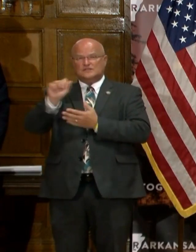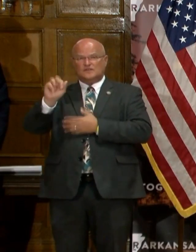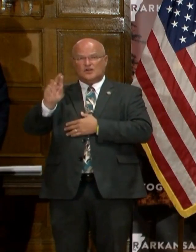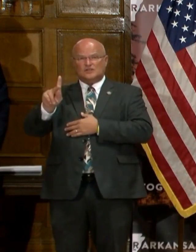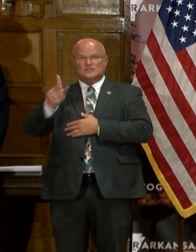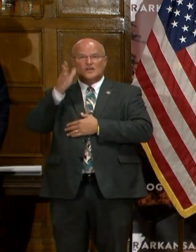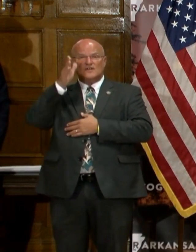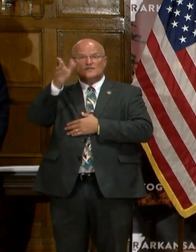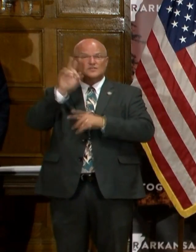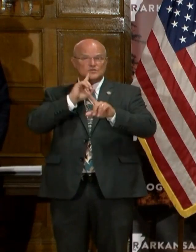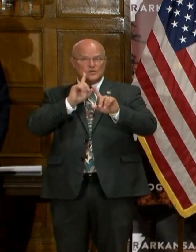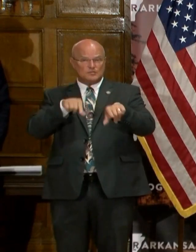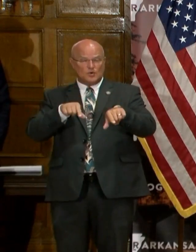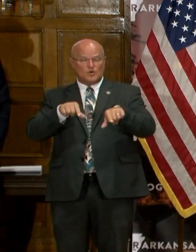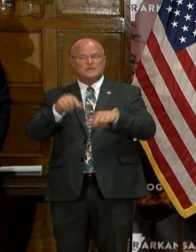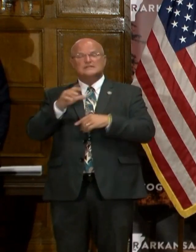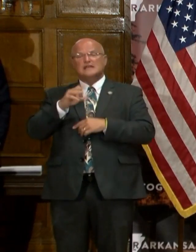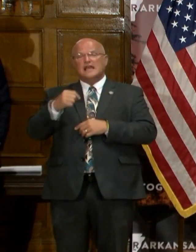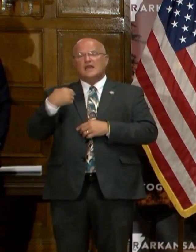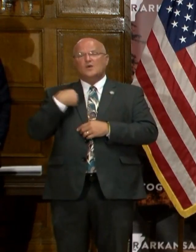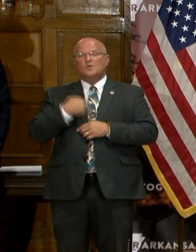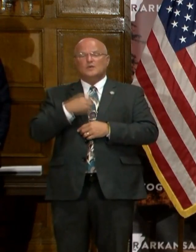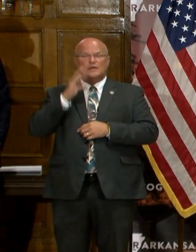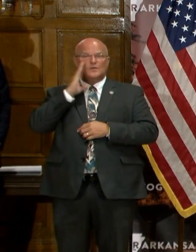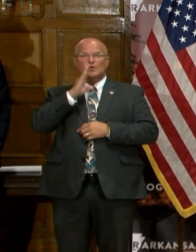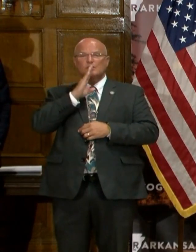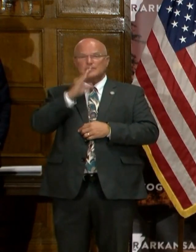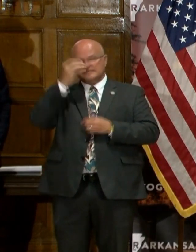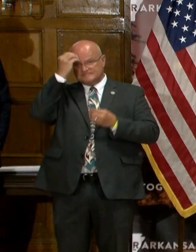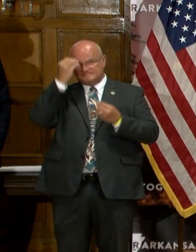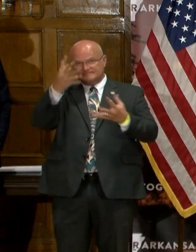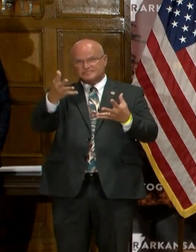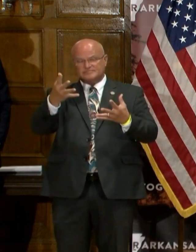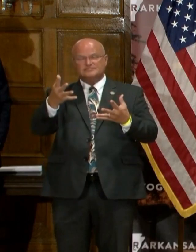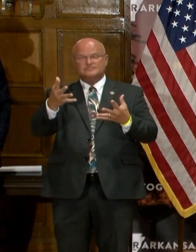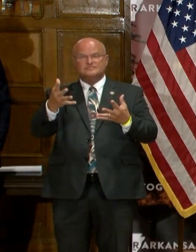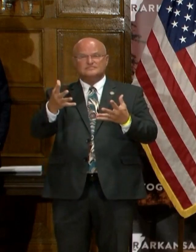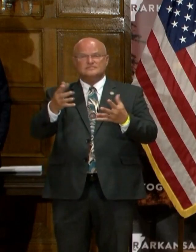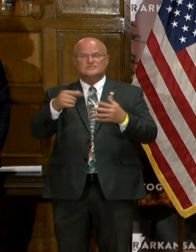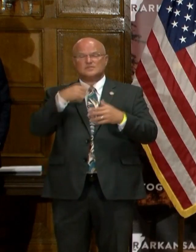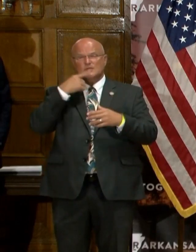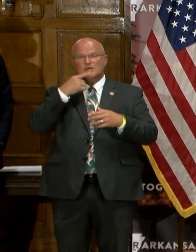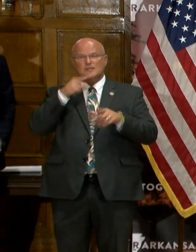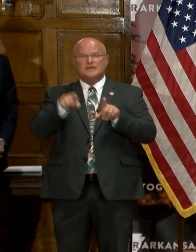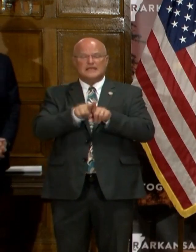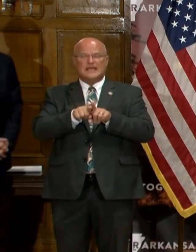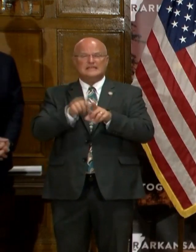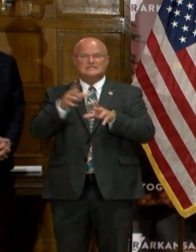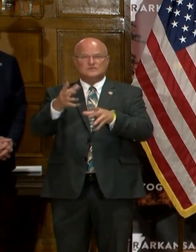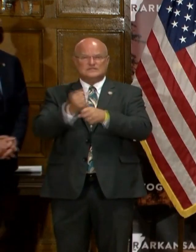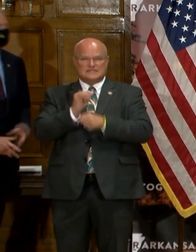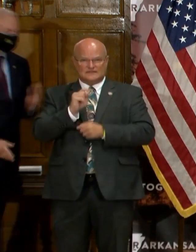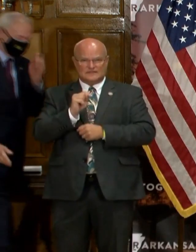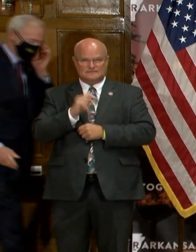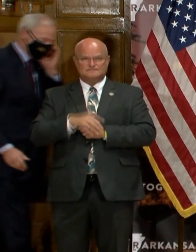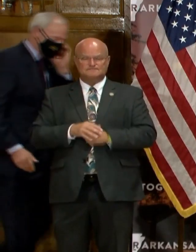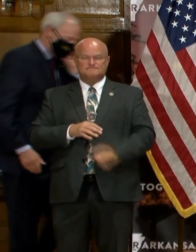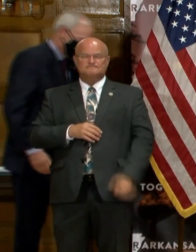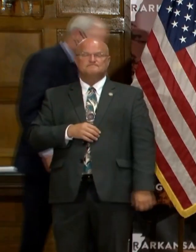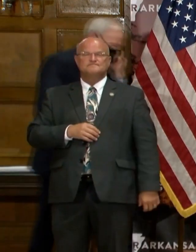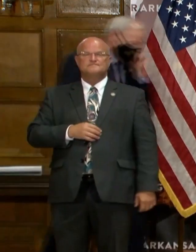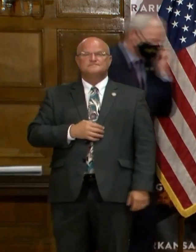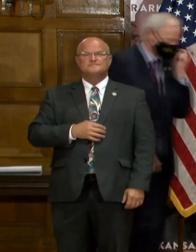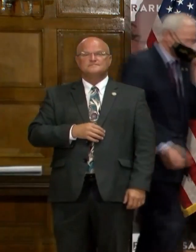in future reports, and we'll be relaying that information to the public as we receive it.